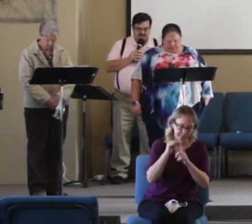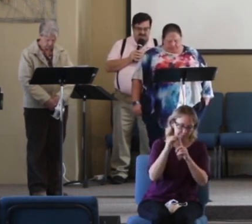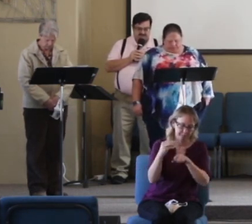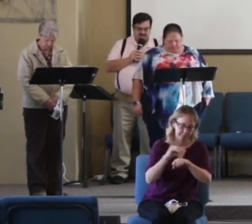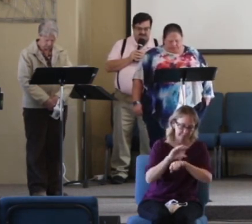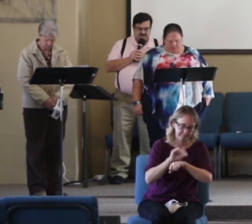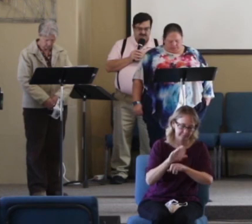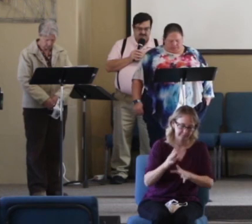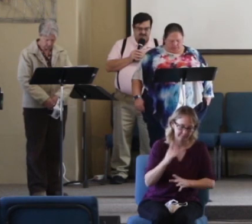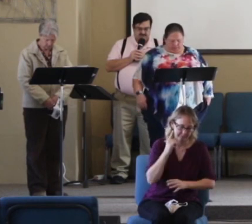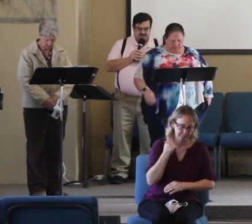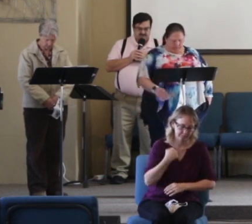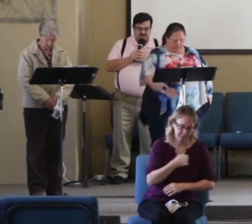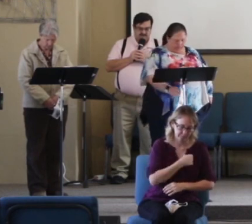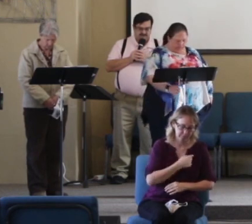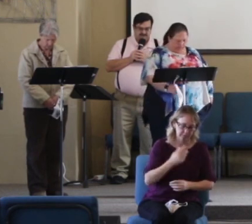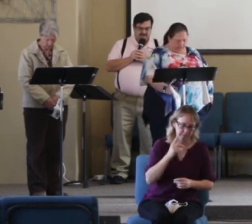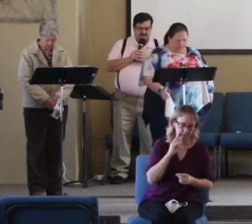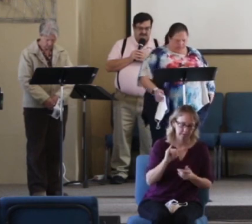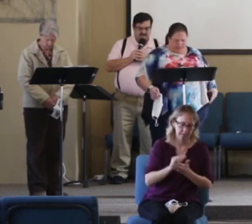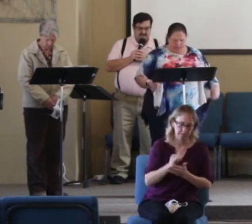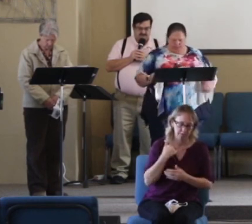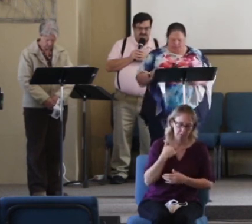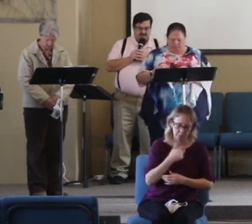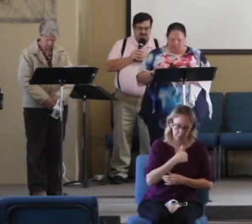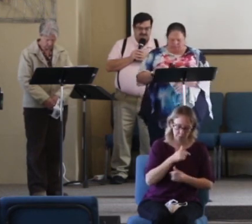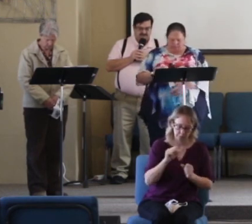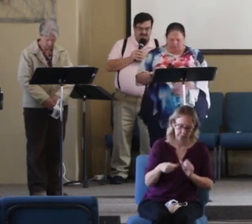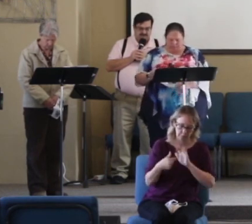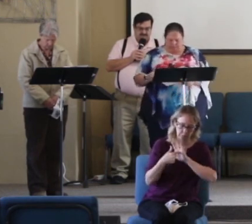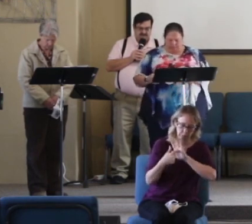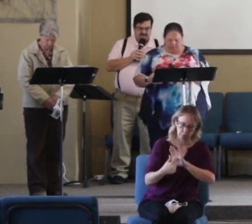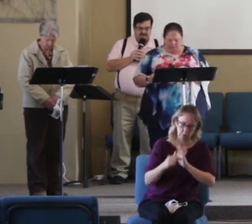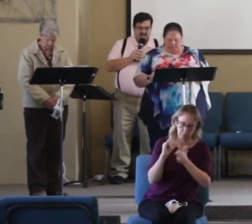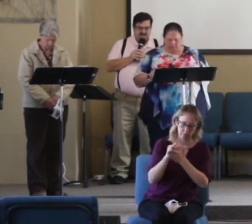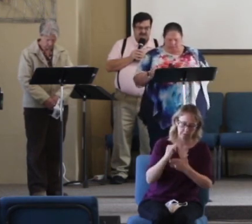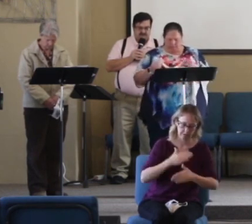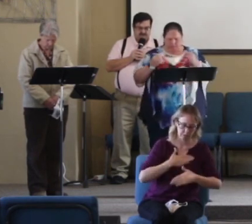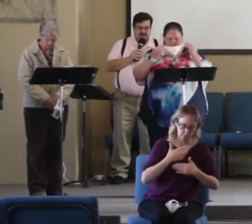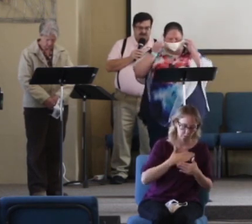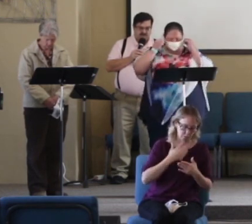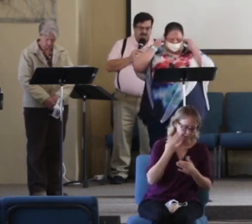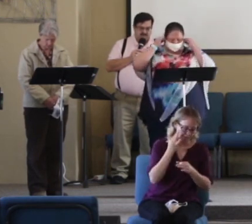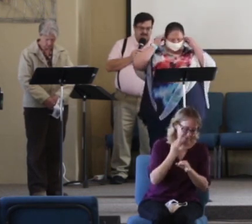for us. And may we exhibit that joy, that faith,